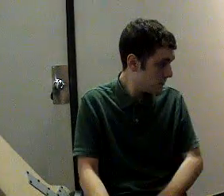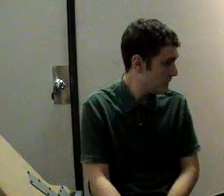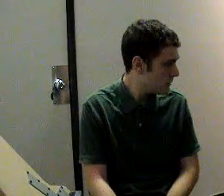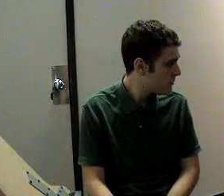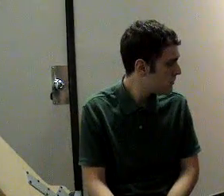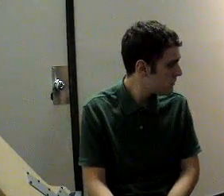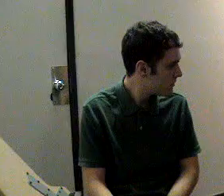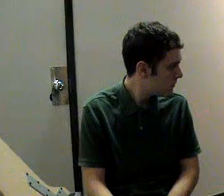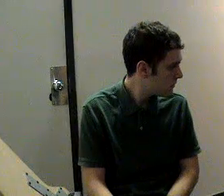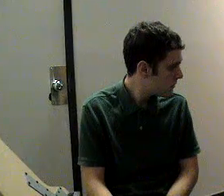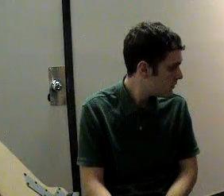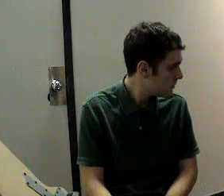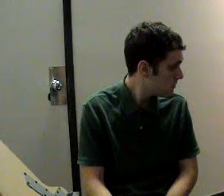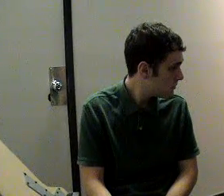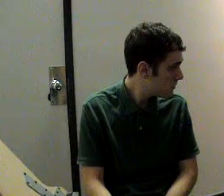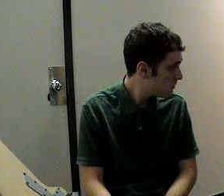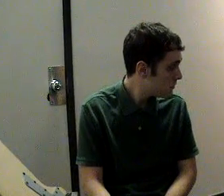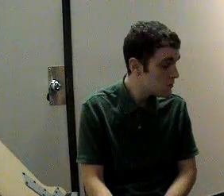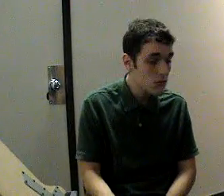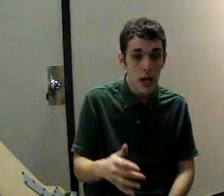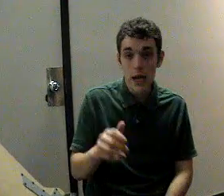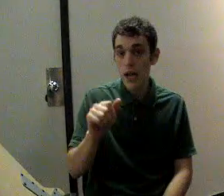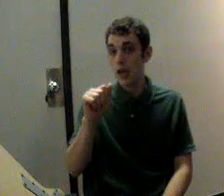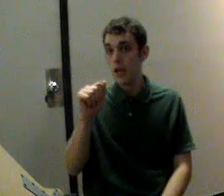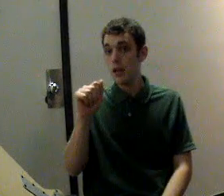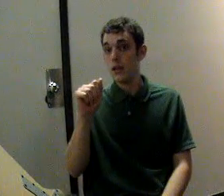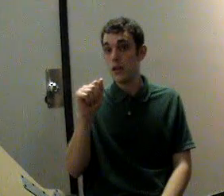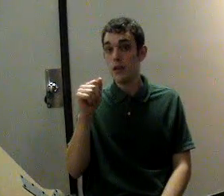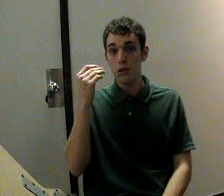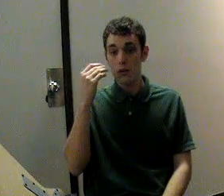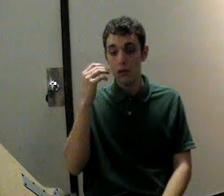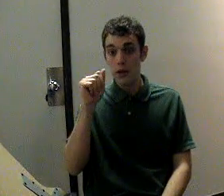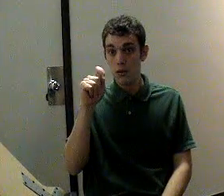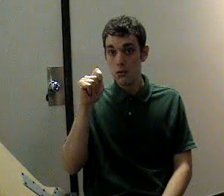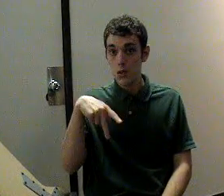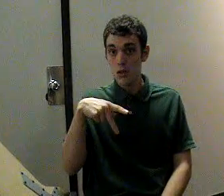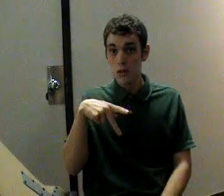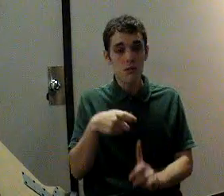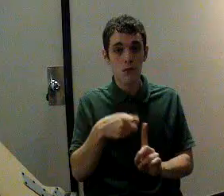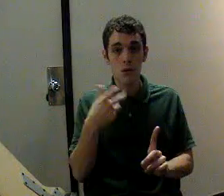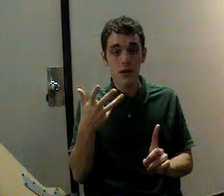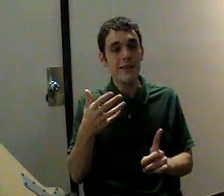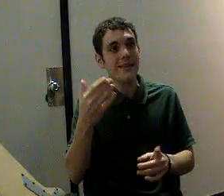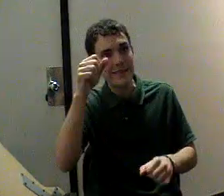Okay, so then the ATP. Where's the ATP coming from? And yes, it's right on the board there.